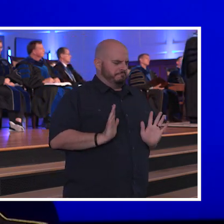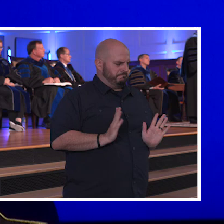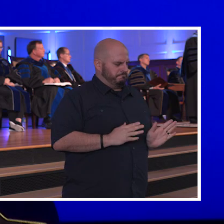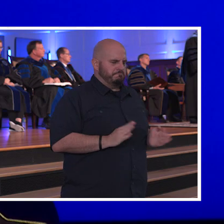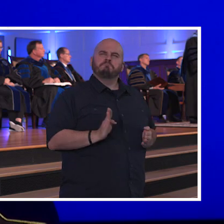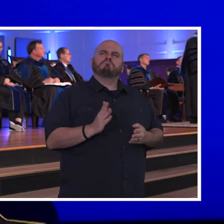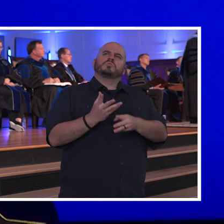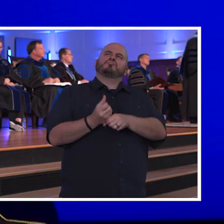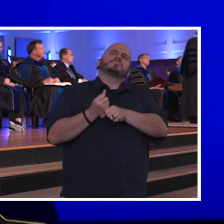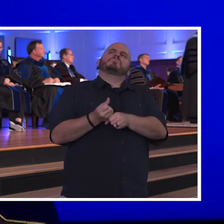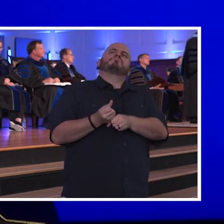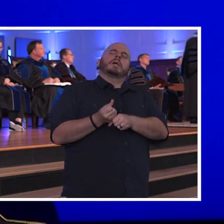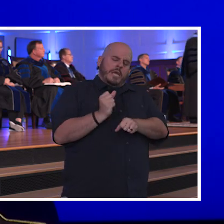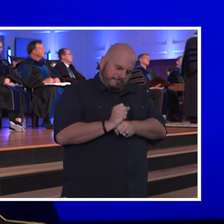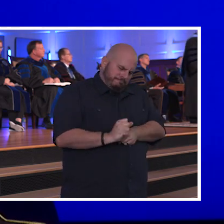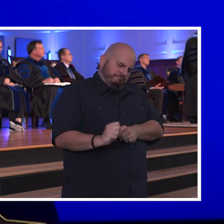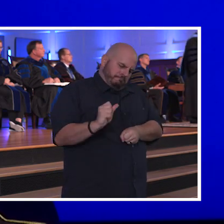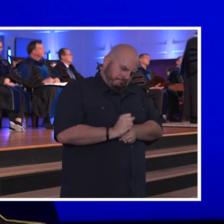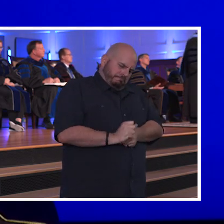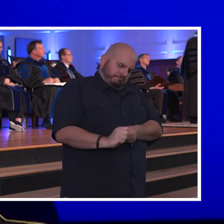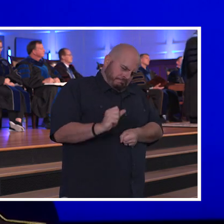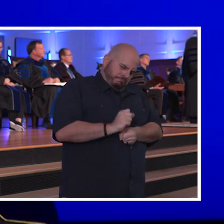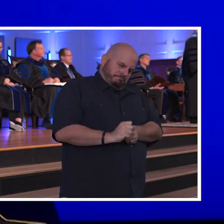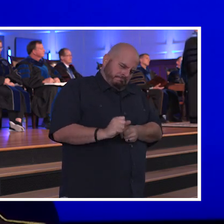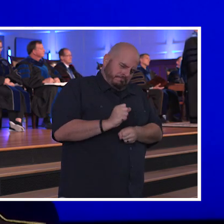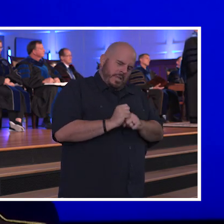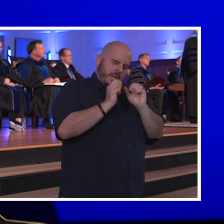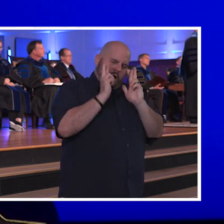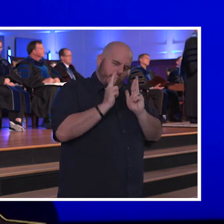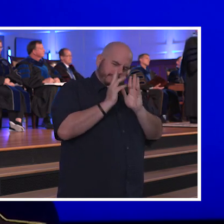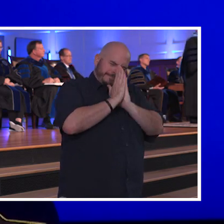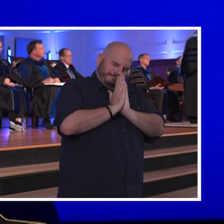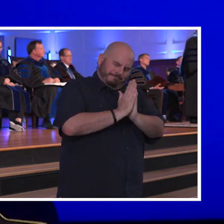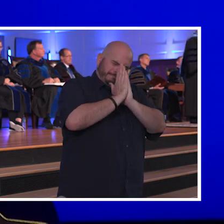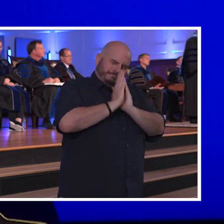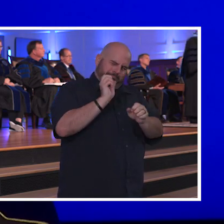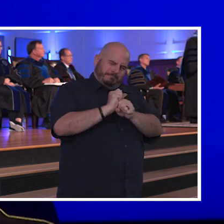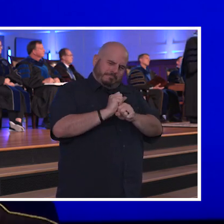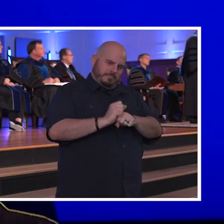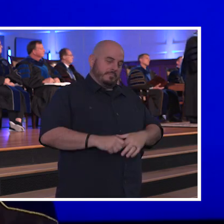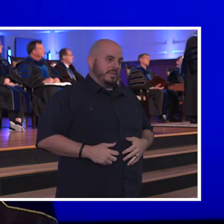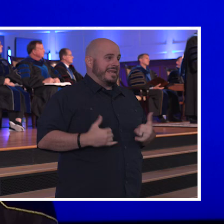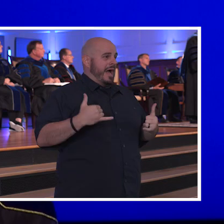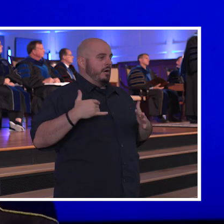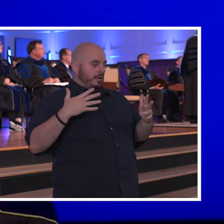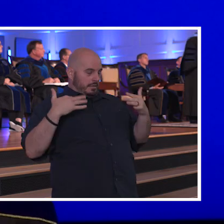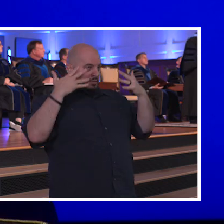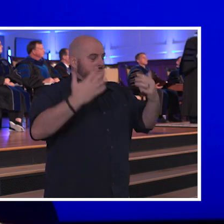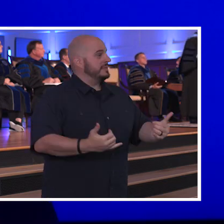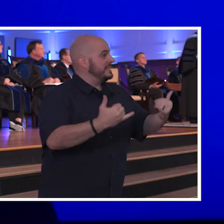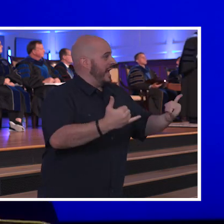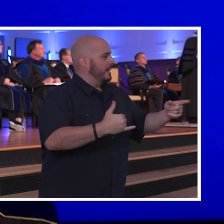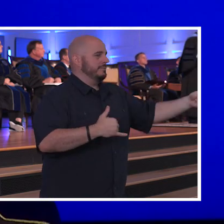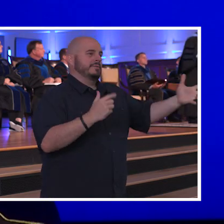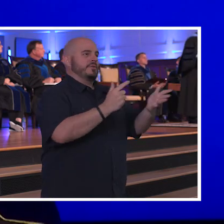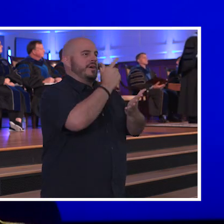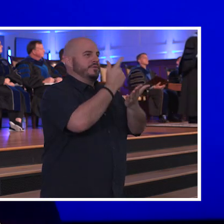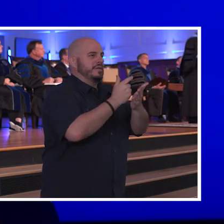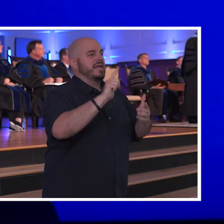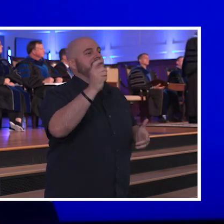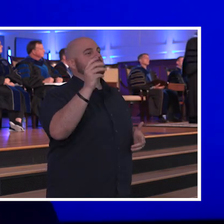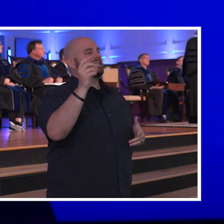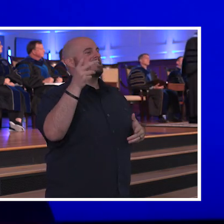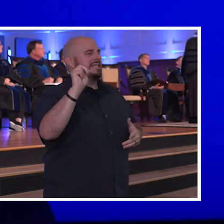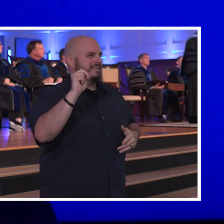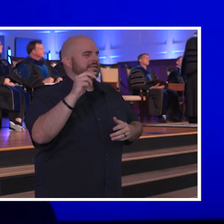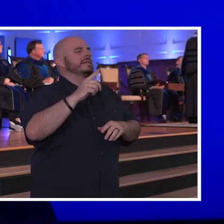kept working, and kept hoping. Well, today, Yvette is a graduate of Lexington School for the Deaf.